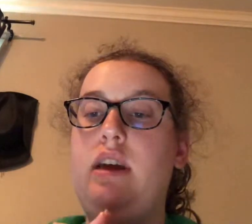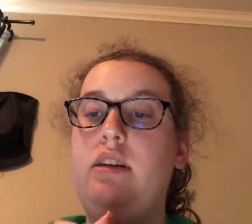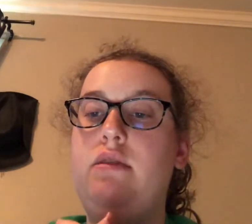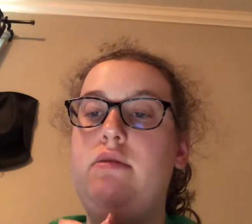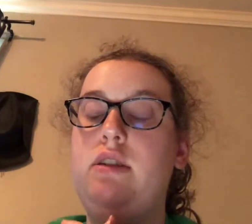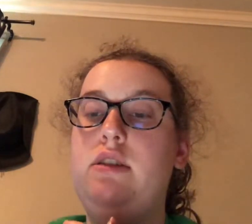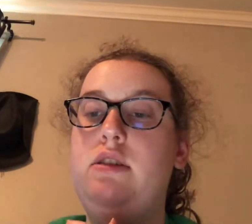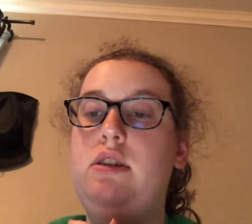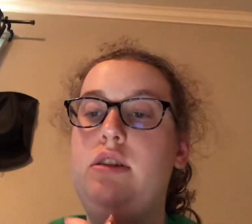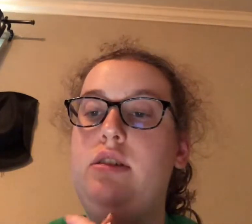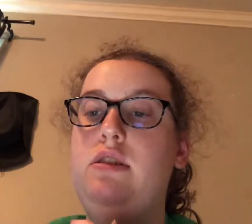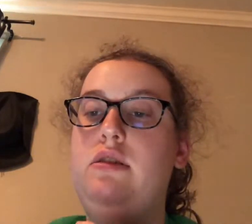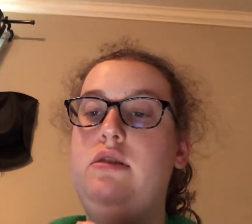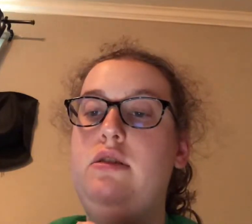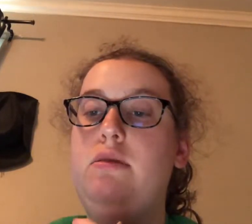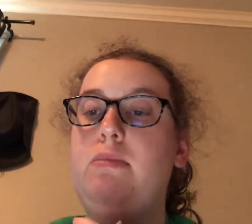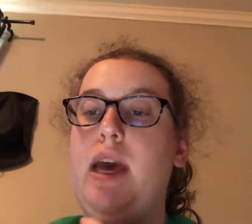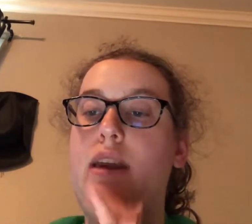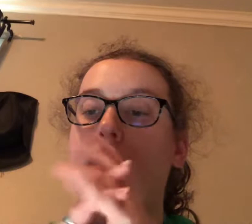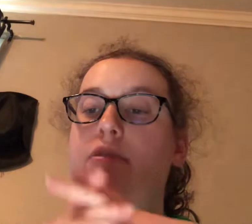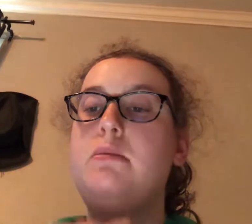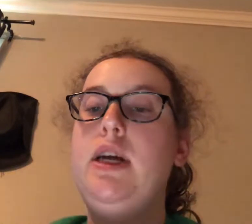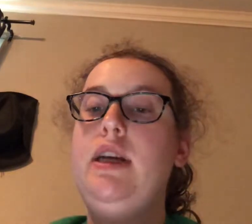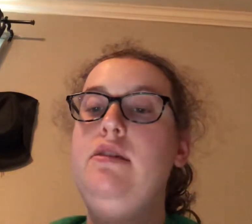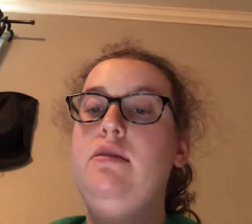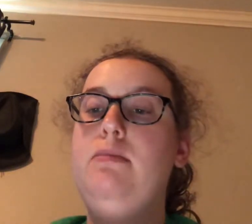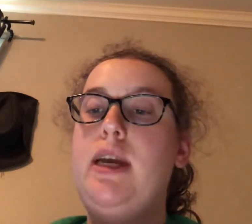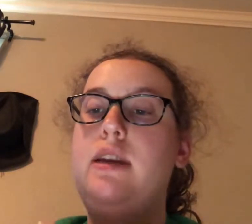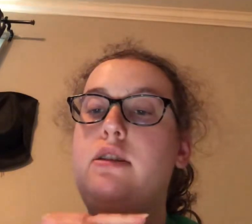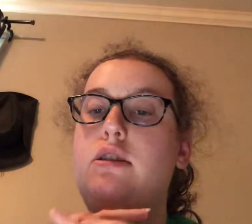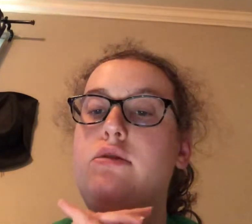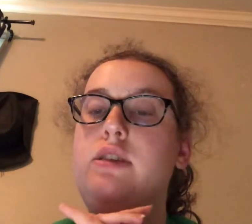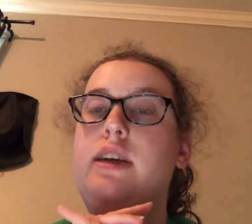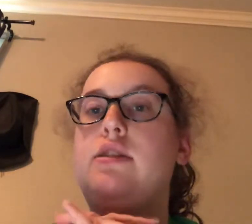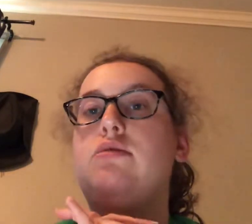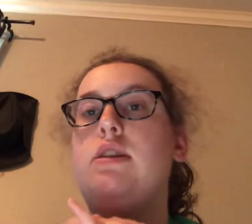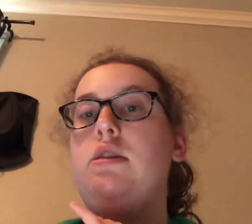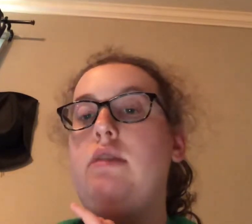hated were just too petty for my taste or made no sense whatsoever.